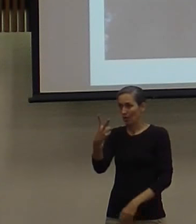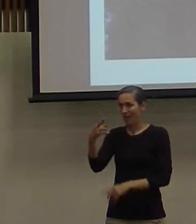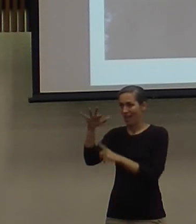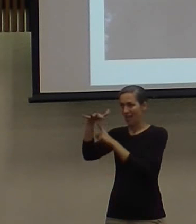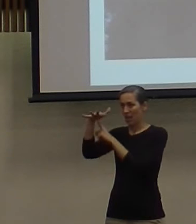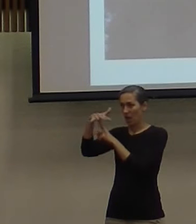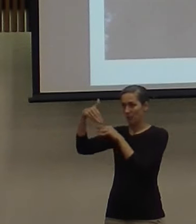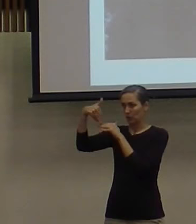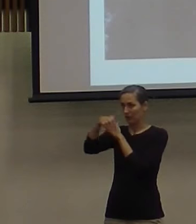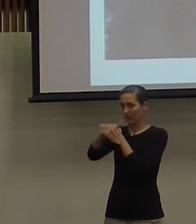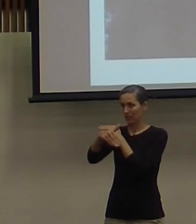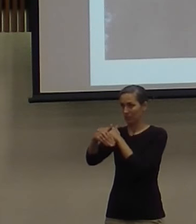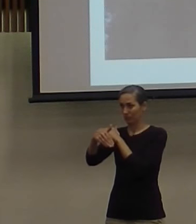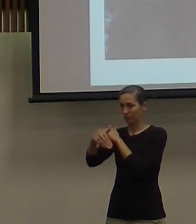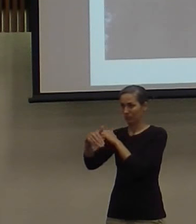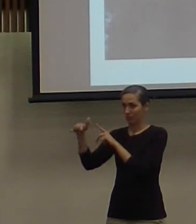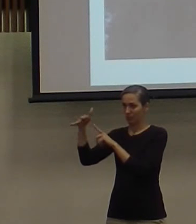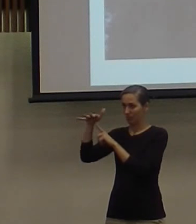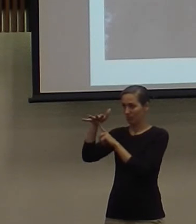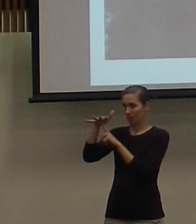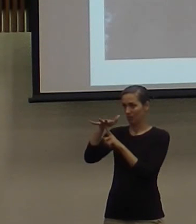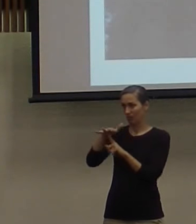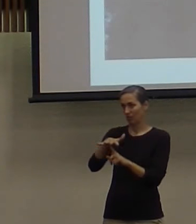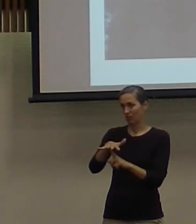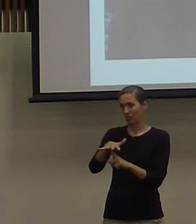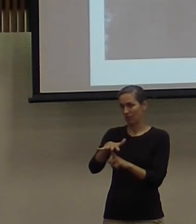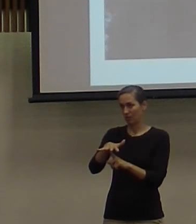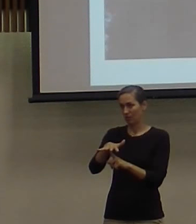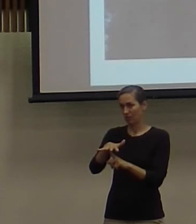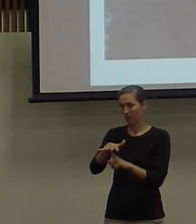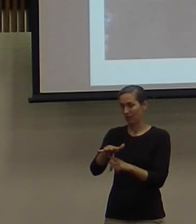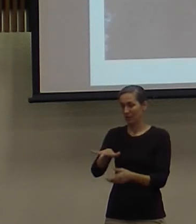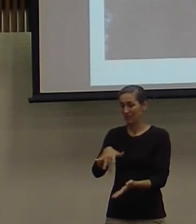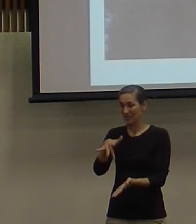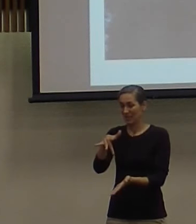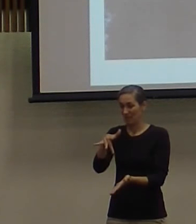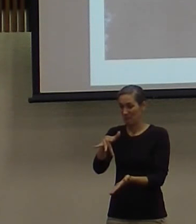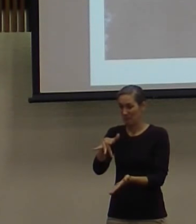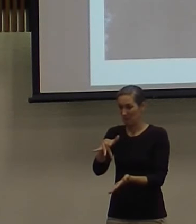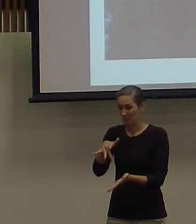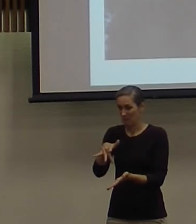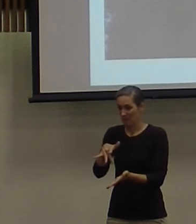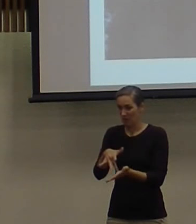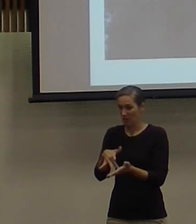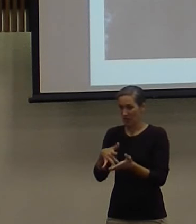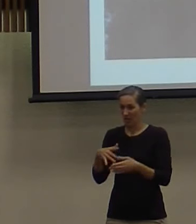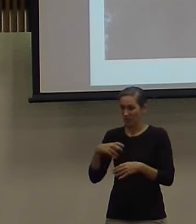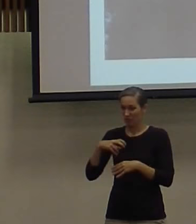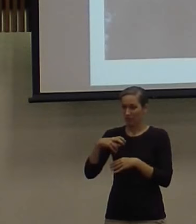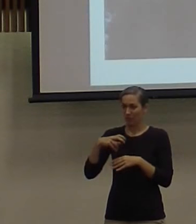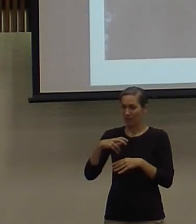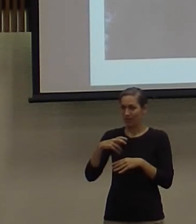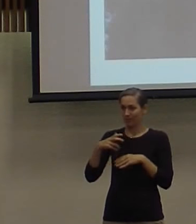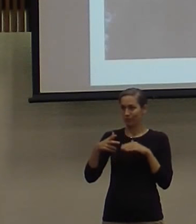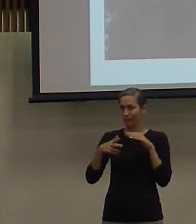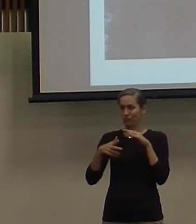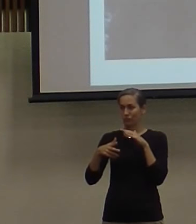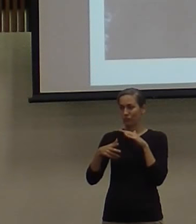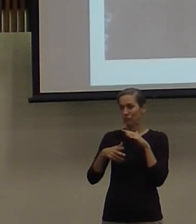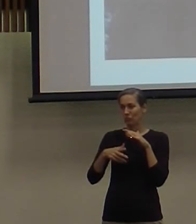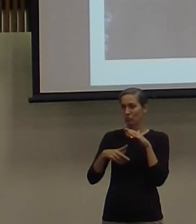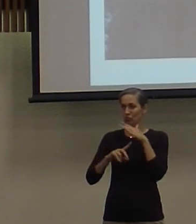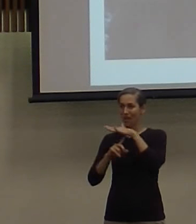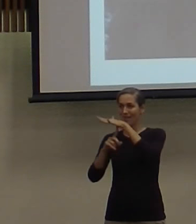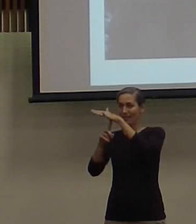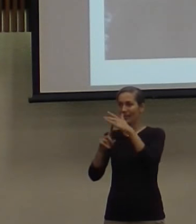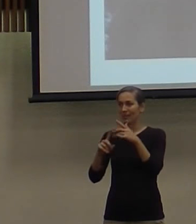sent, and then they were in the middle of the way from Hong Kong to Saigon, and they received the